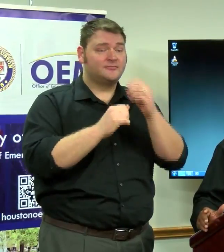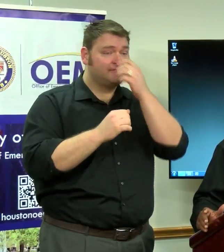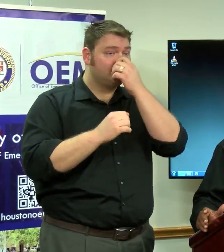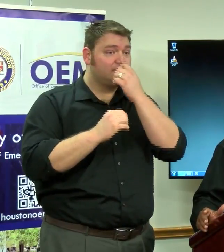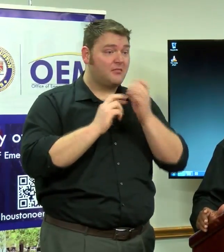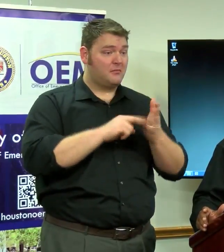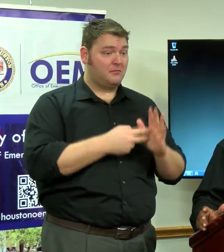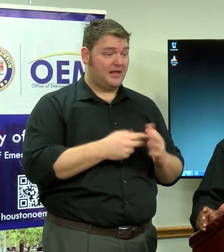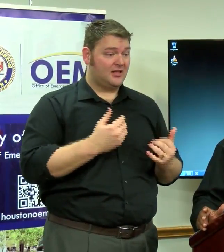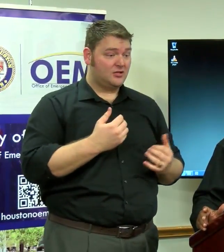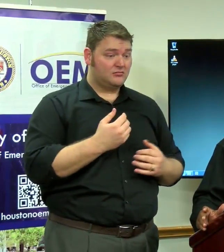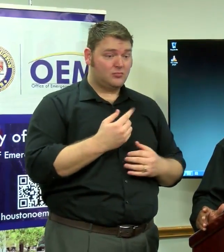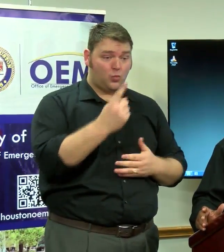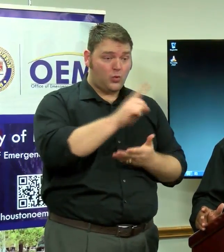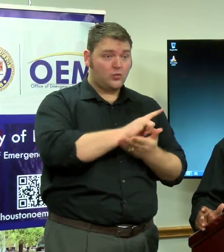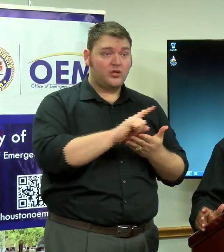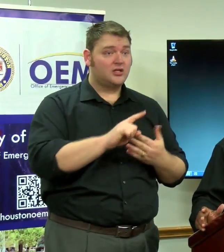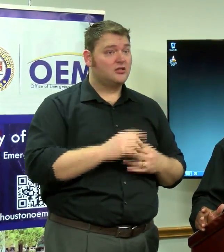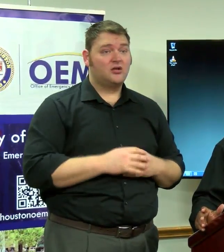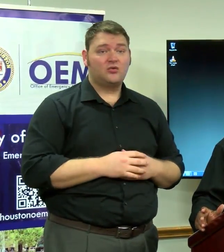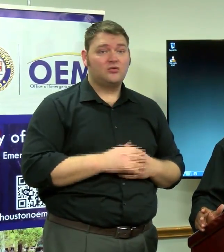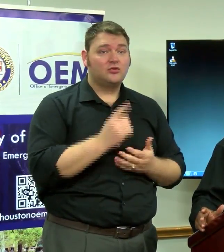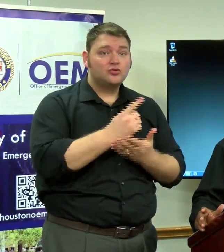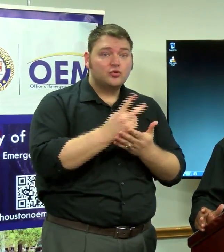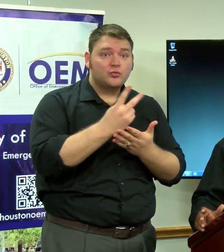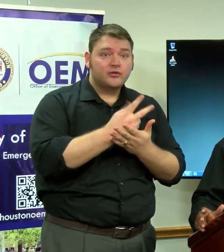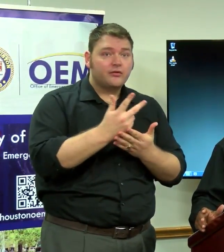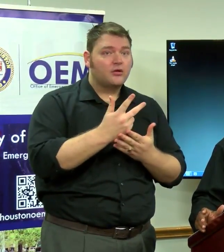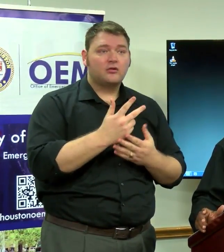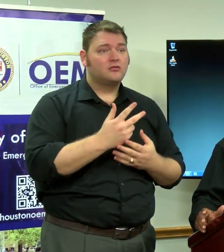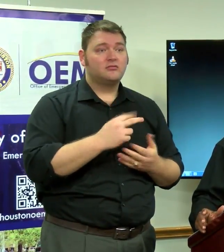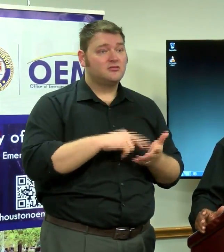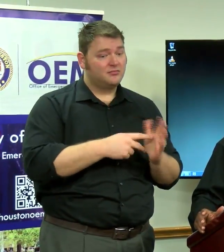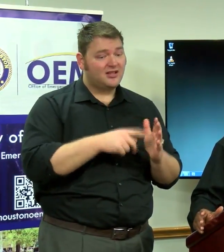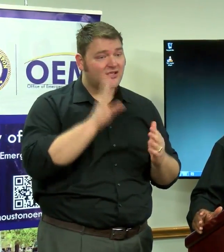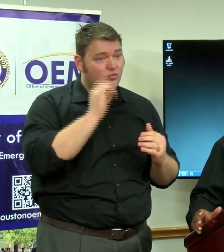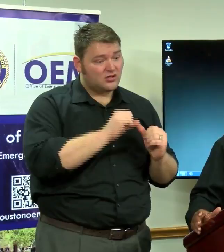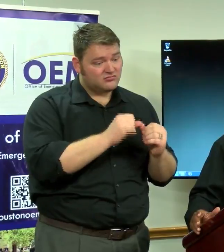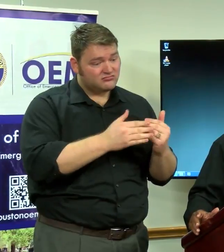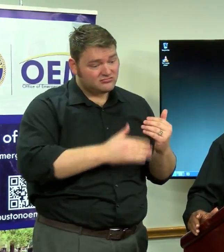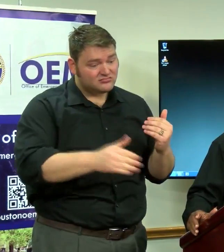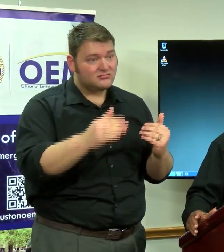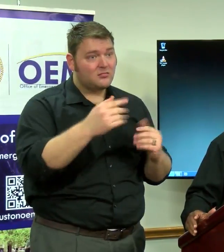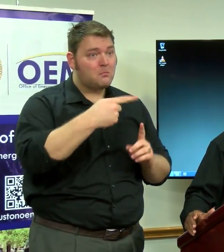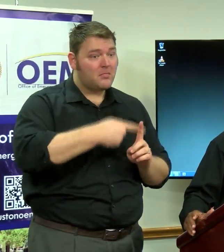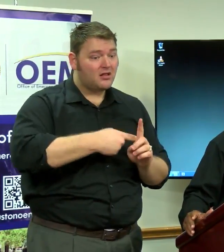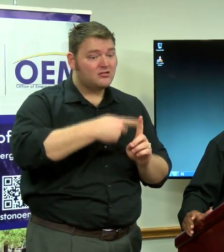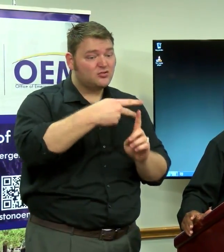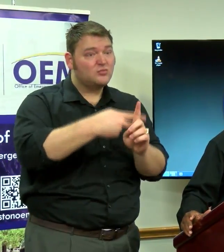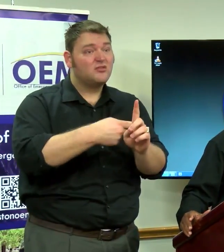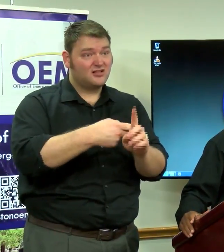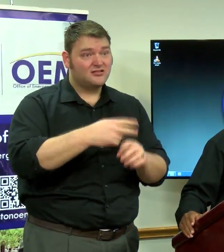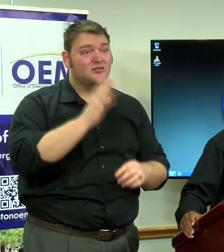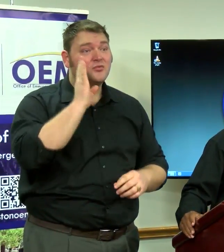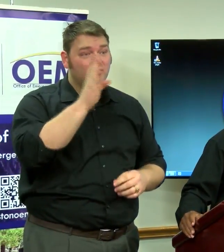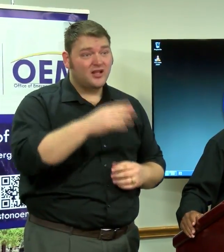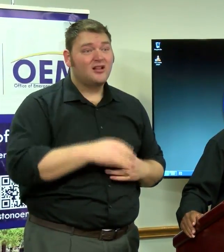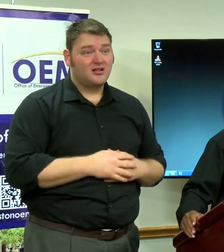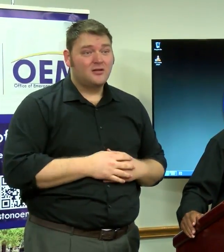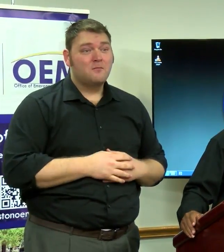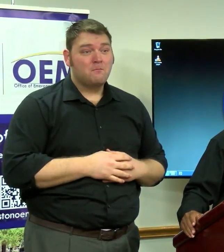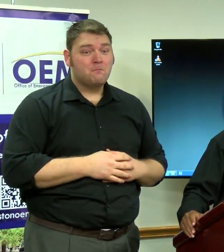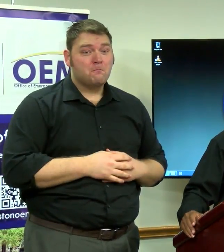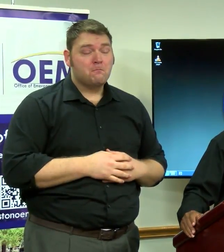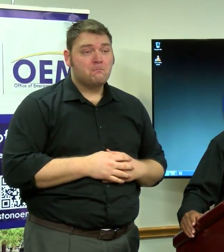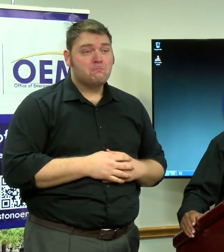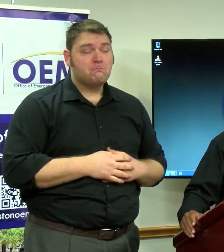weeks. We're talking about months, literally months. In that time period, people are going to be frustrated.